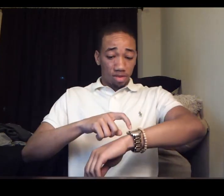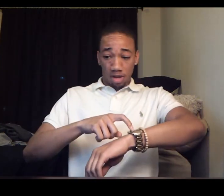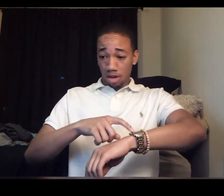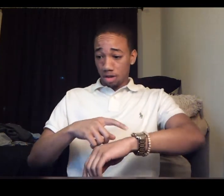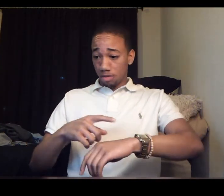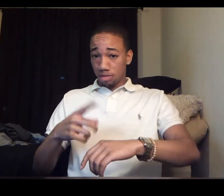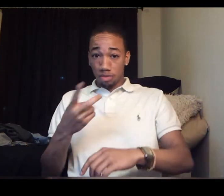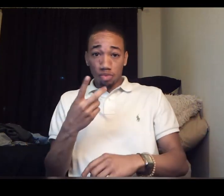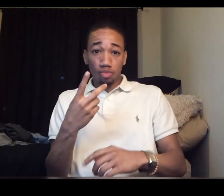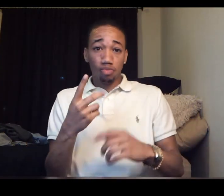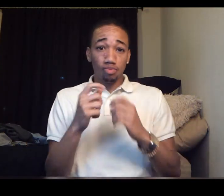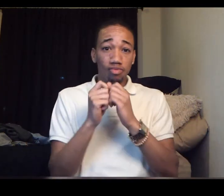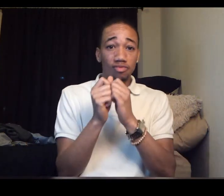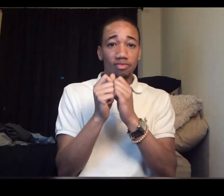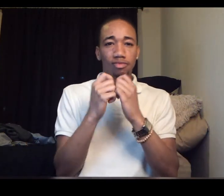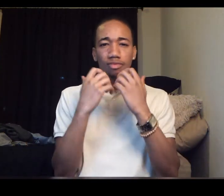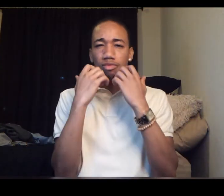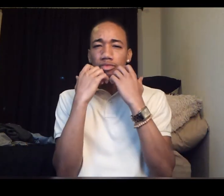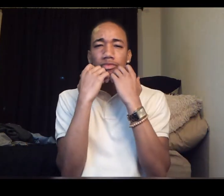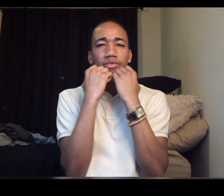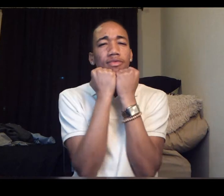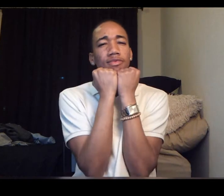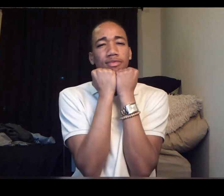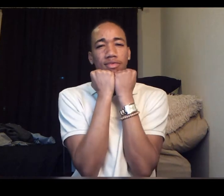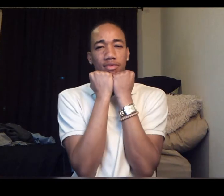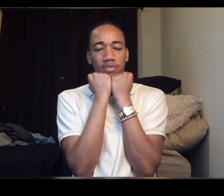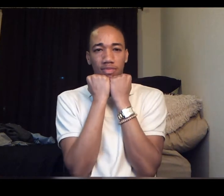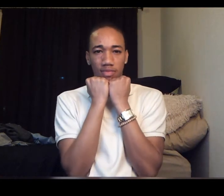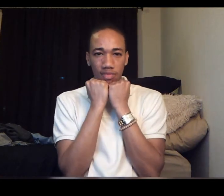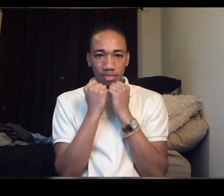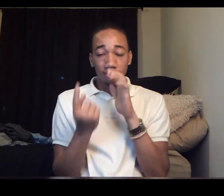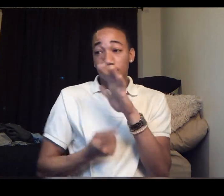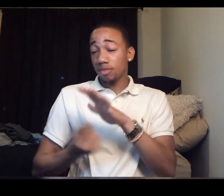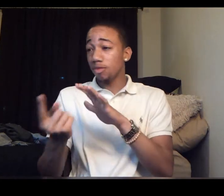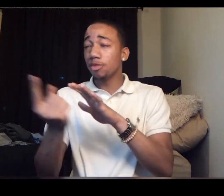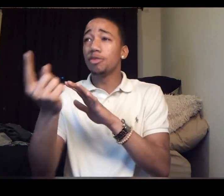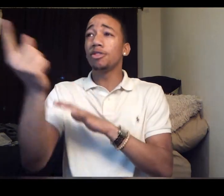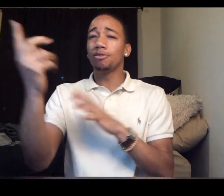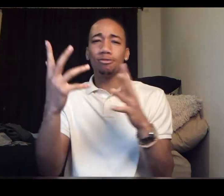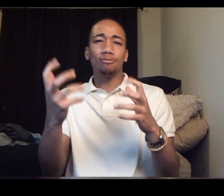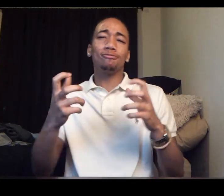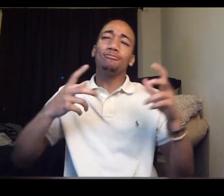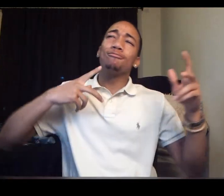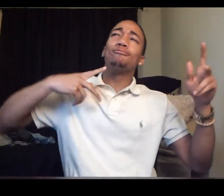dance. Now my baby's dancing, but she's dancing with another man.